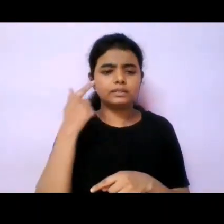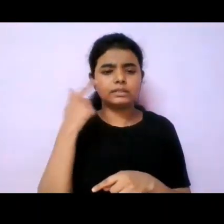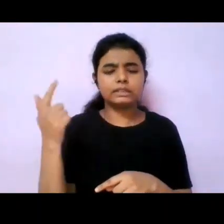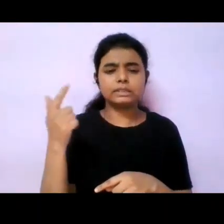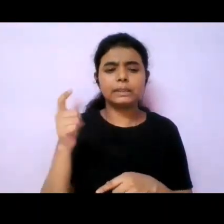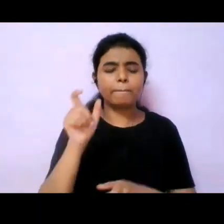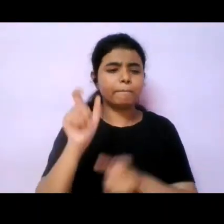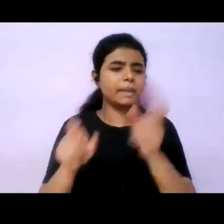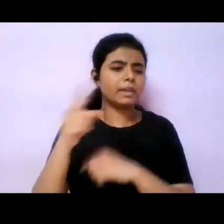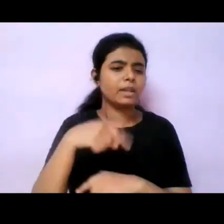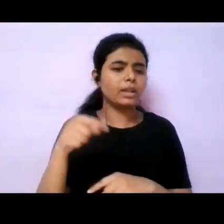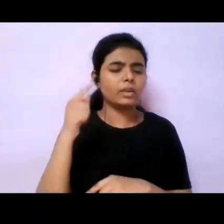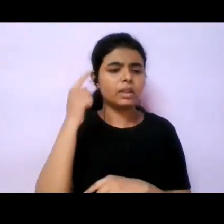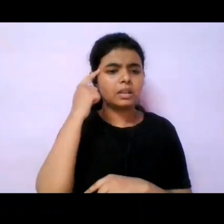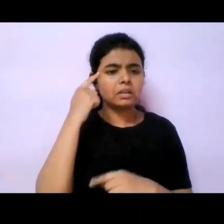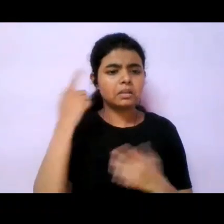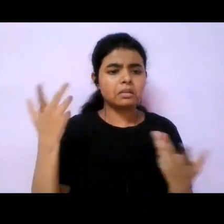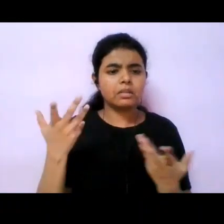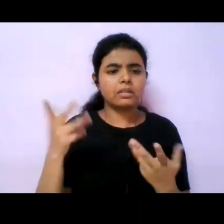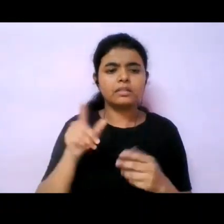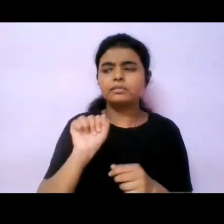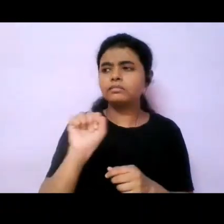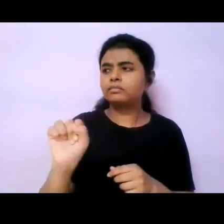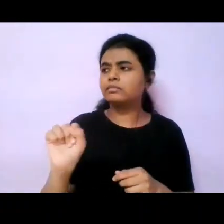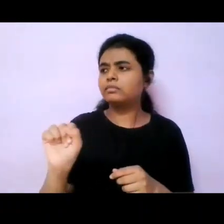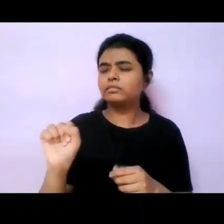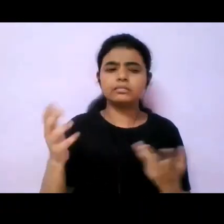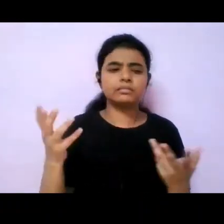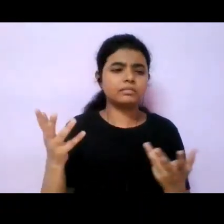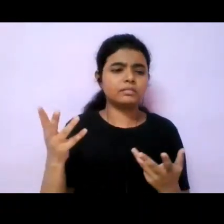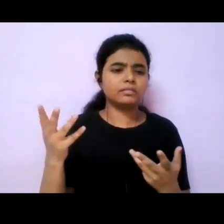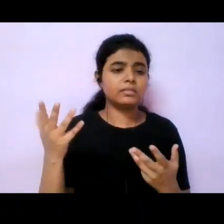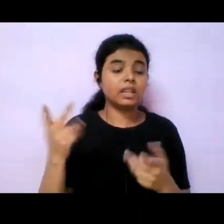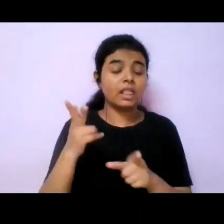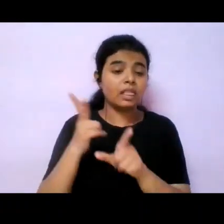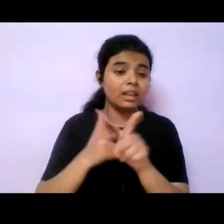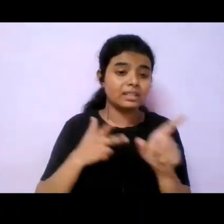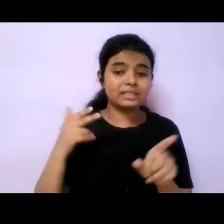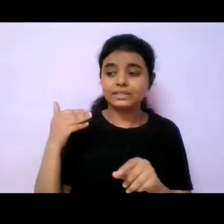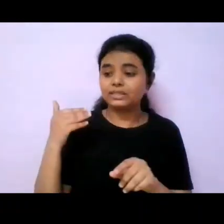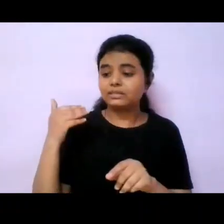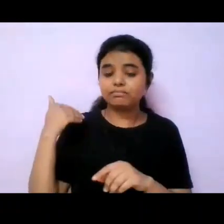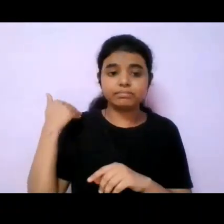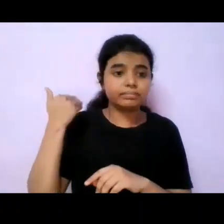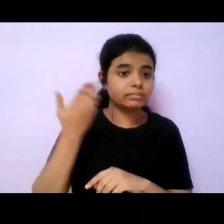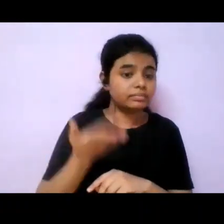First, a self-advocacy group that she had attended for the last 8 years without missing a meeting.